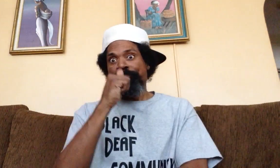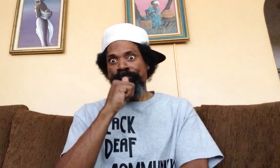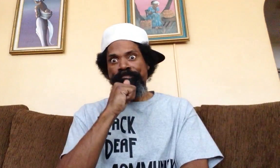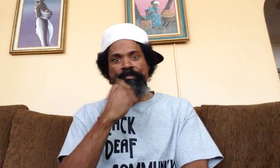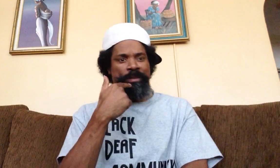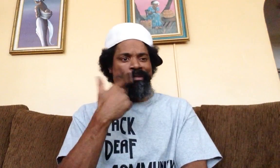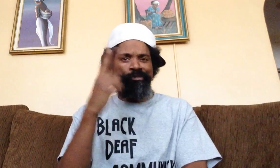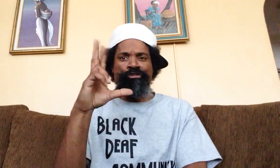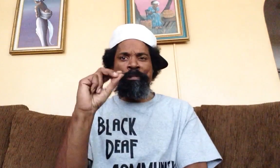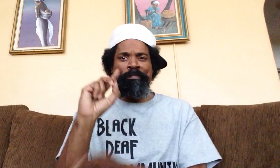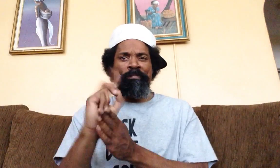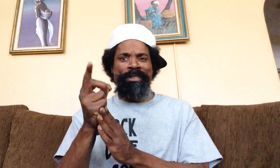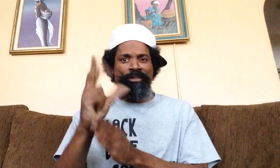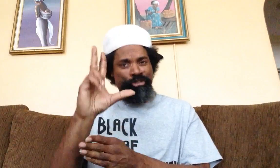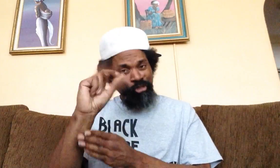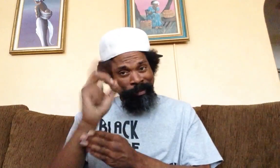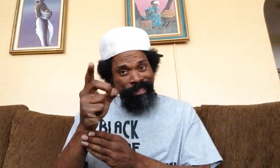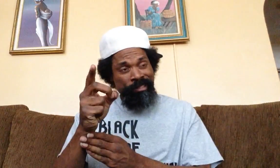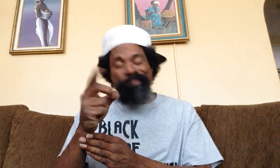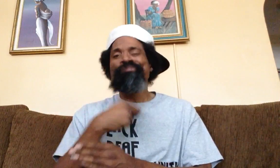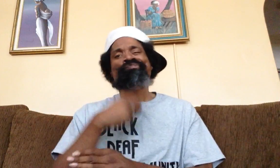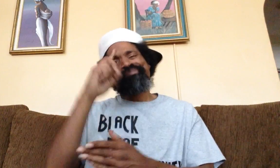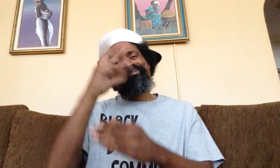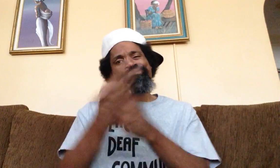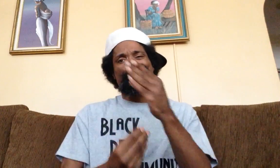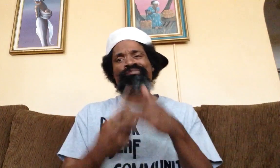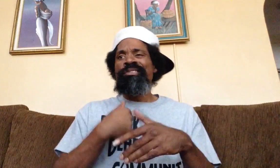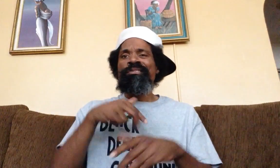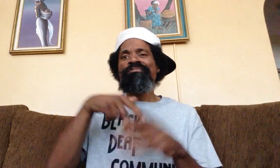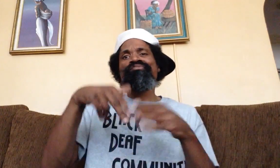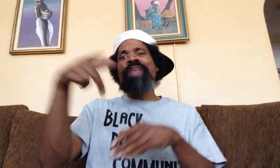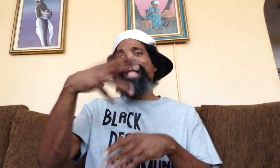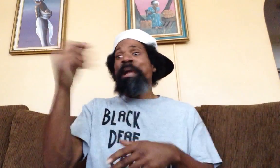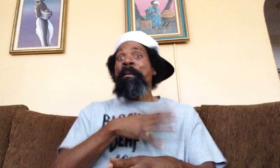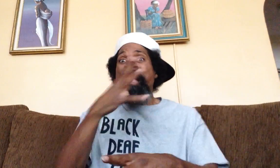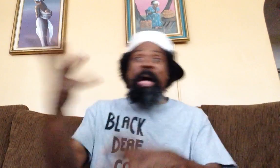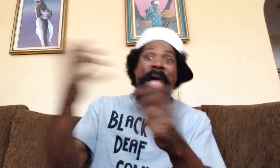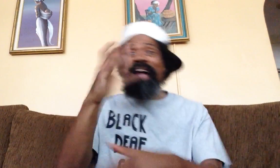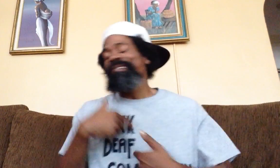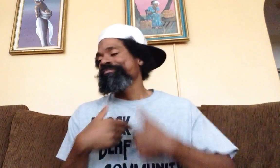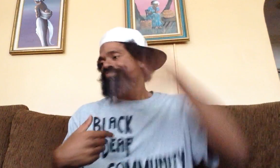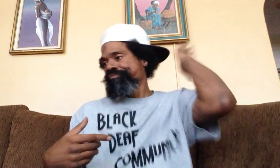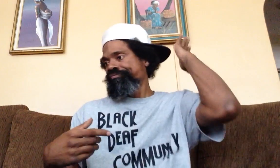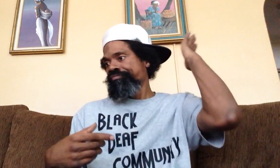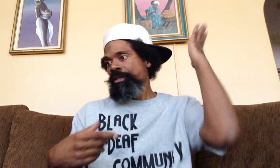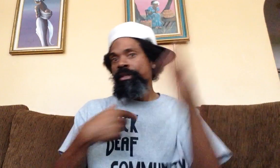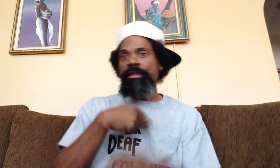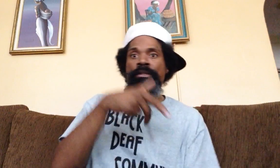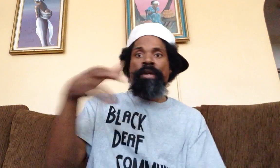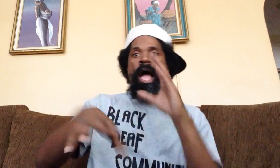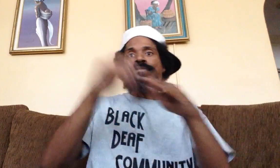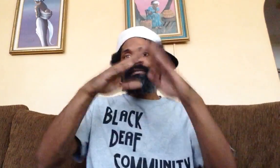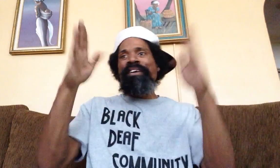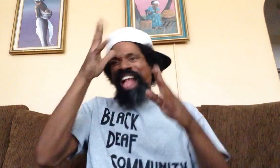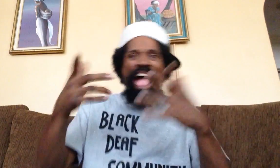was cemented when they walked past them in 1991. Do you stand behind your statement